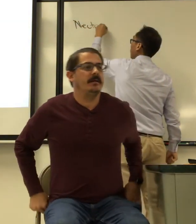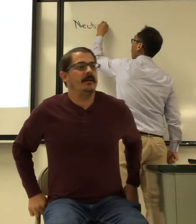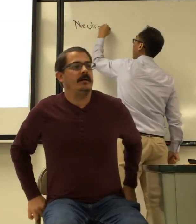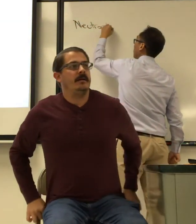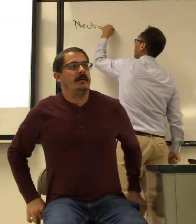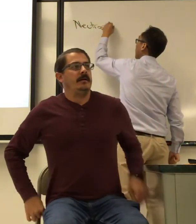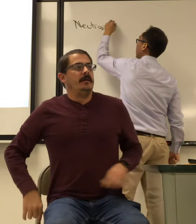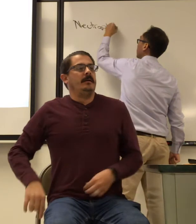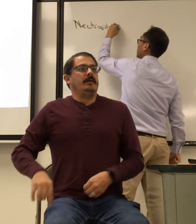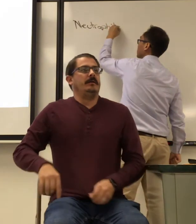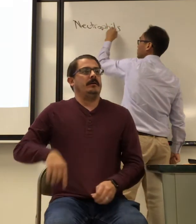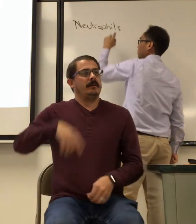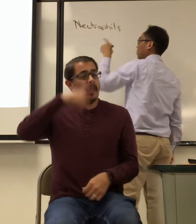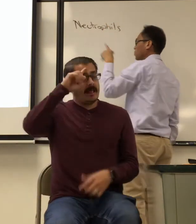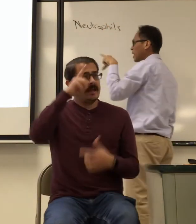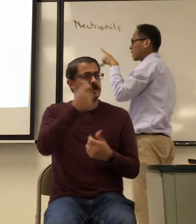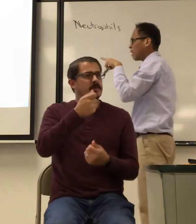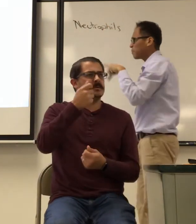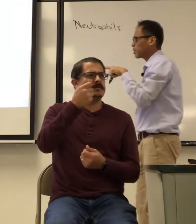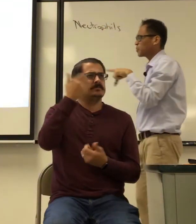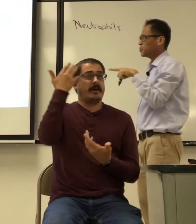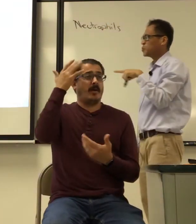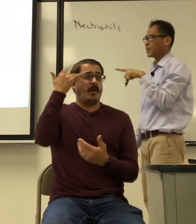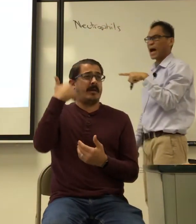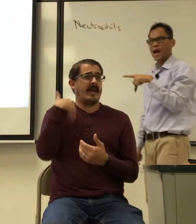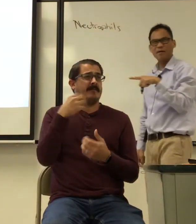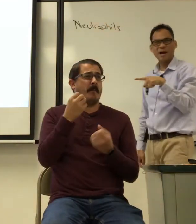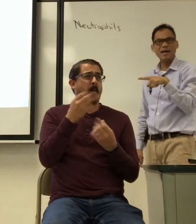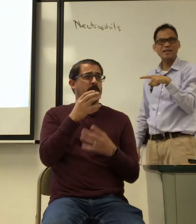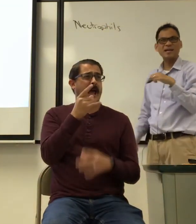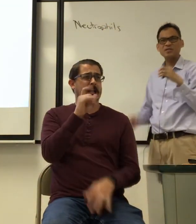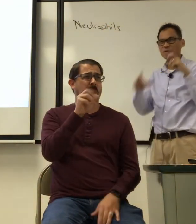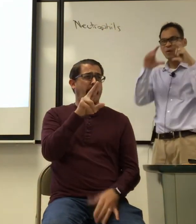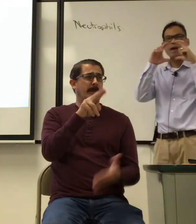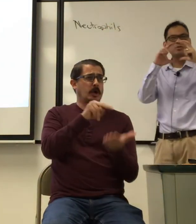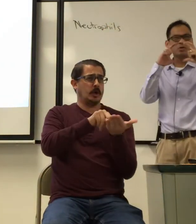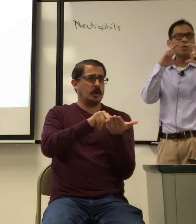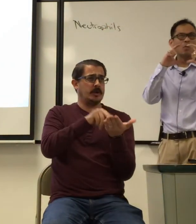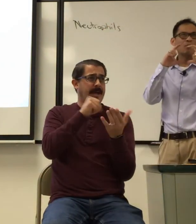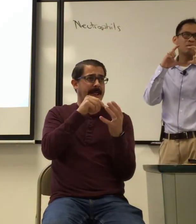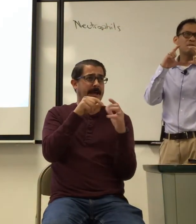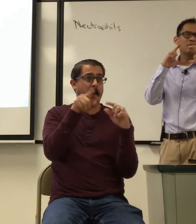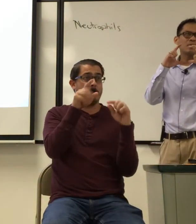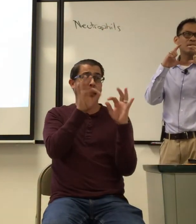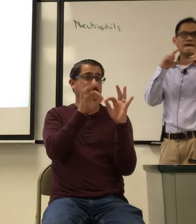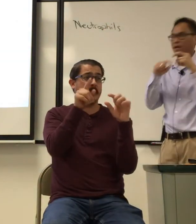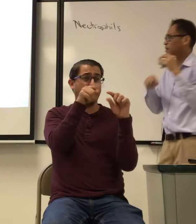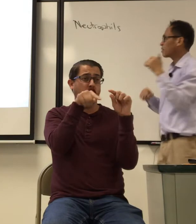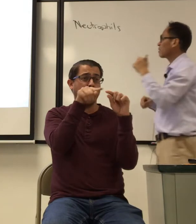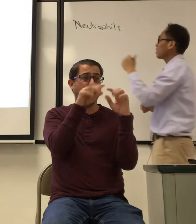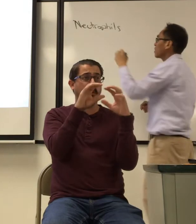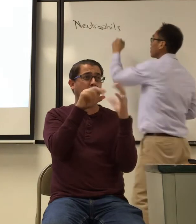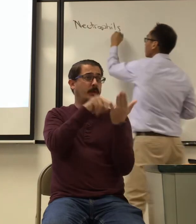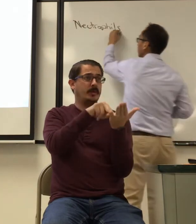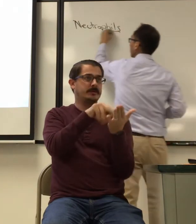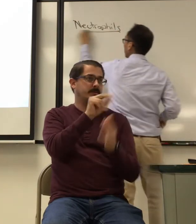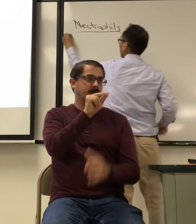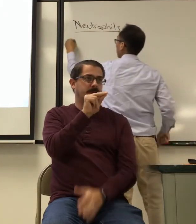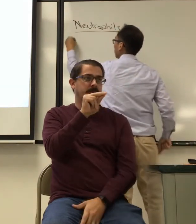I don't know why, but they have these multilobular nuclei, right? It's not just a round circle. It's like